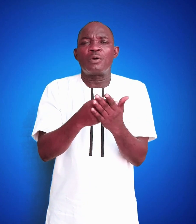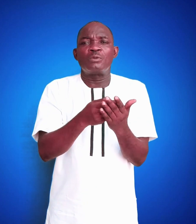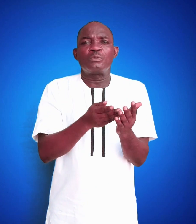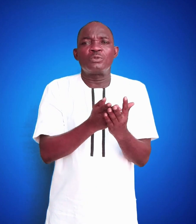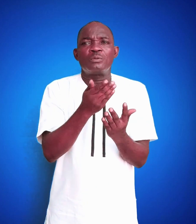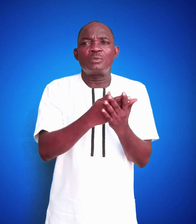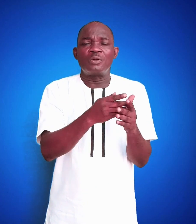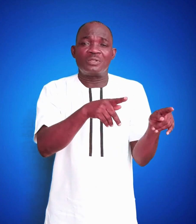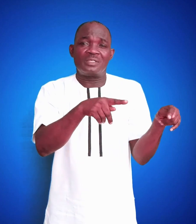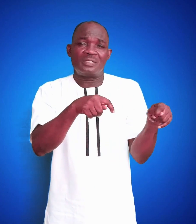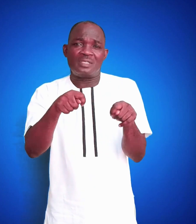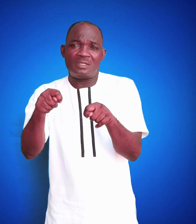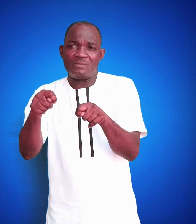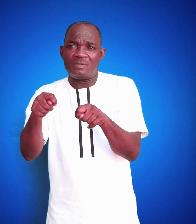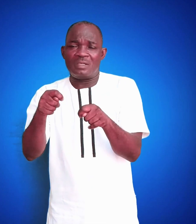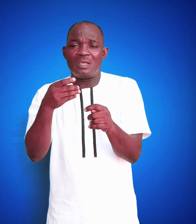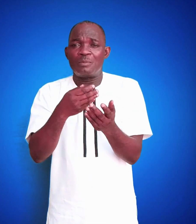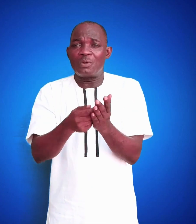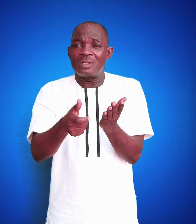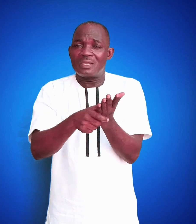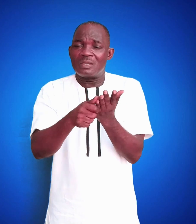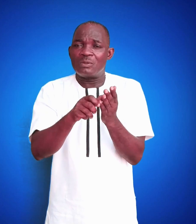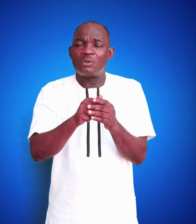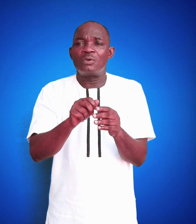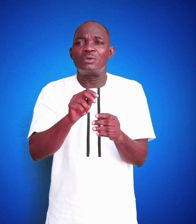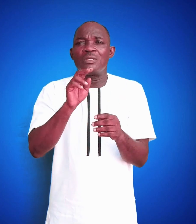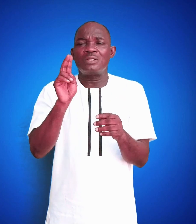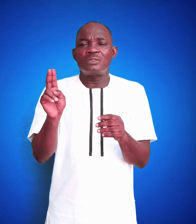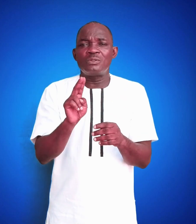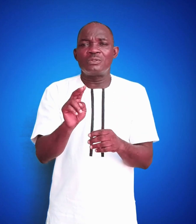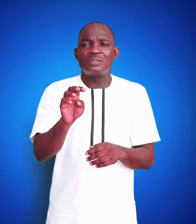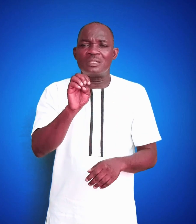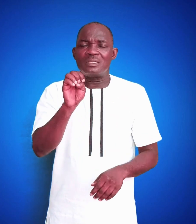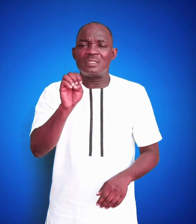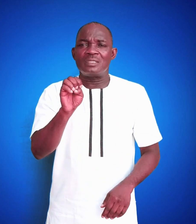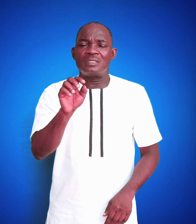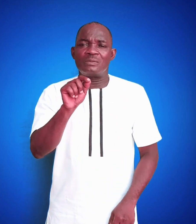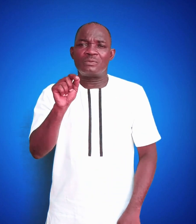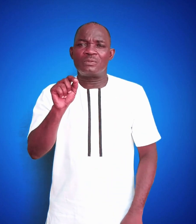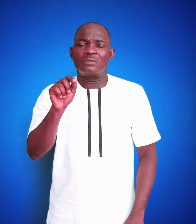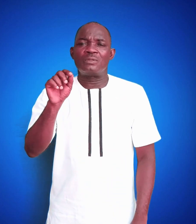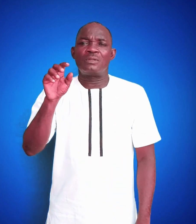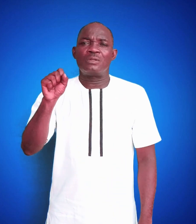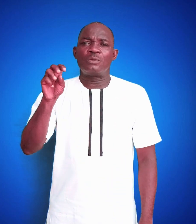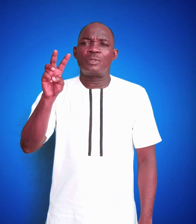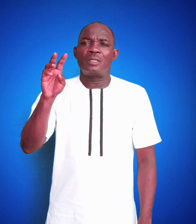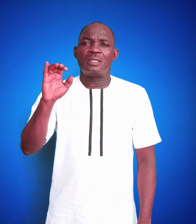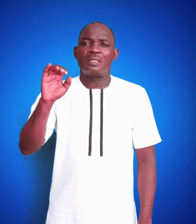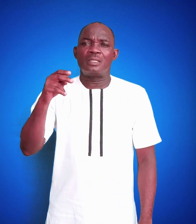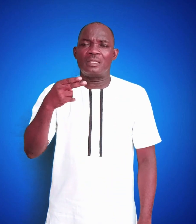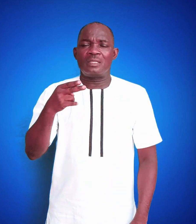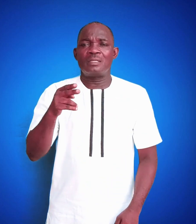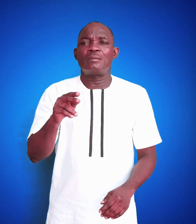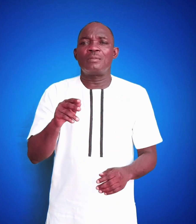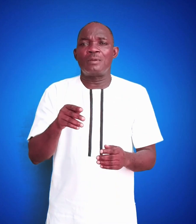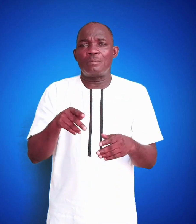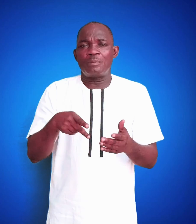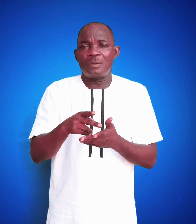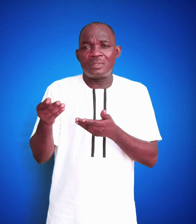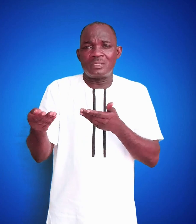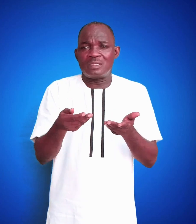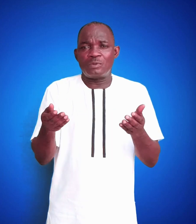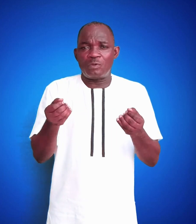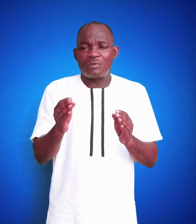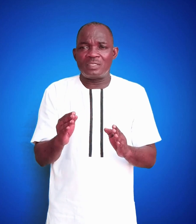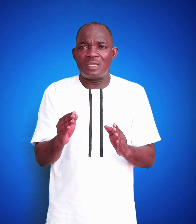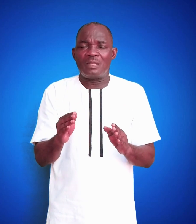electronically on the eSwitch platform provided by a payment